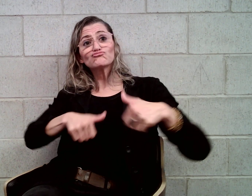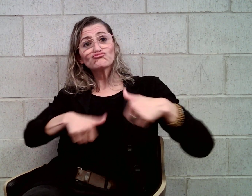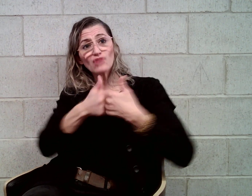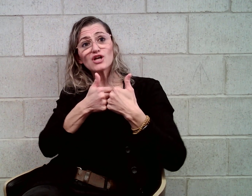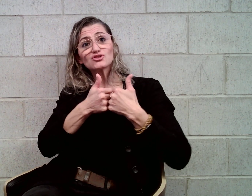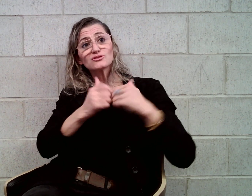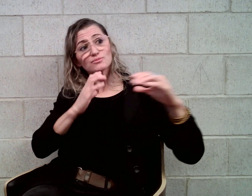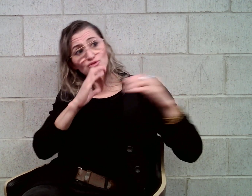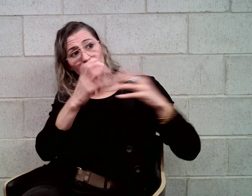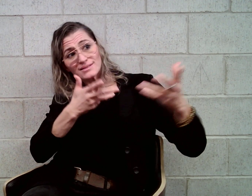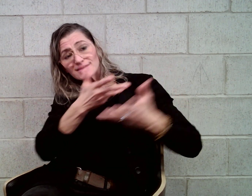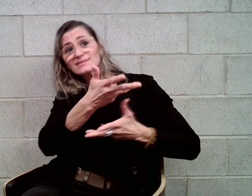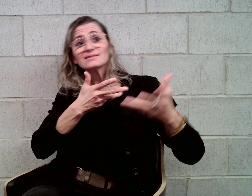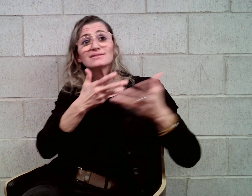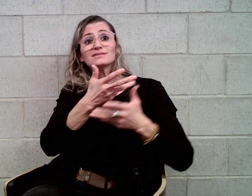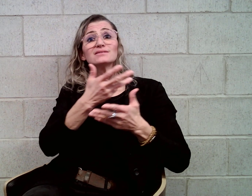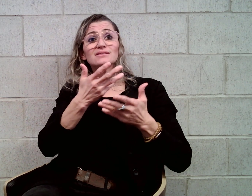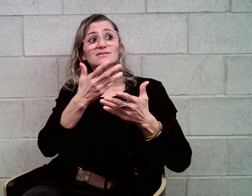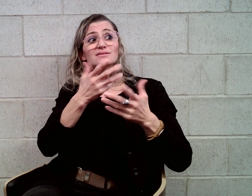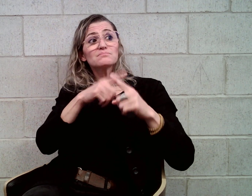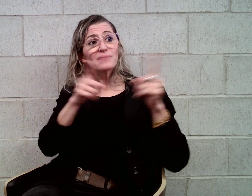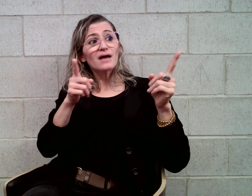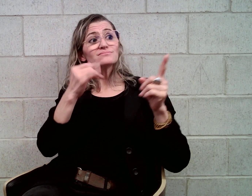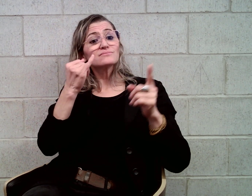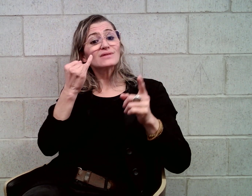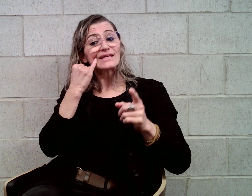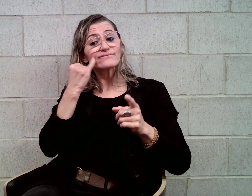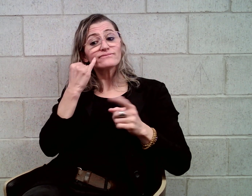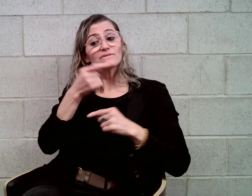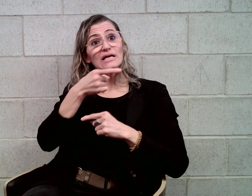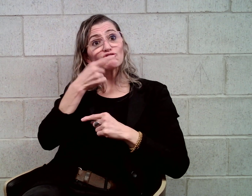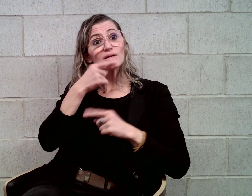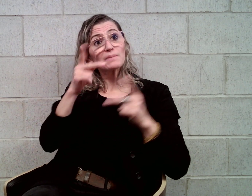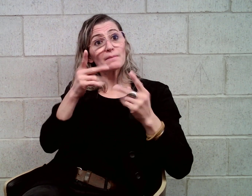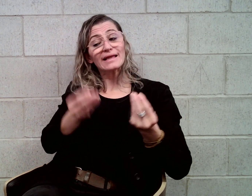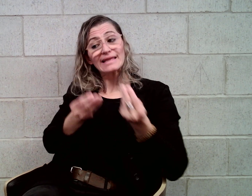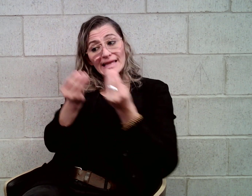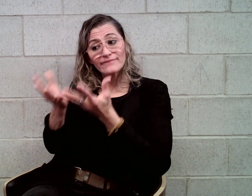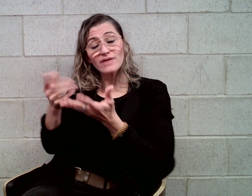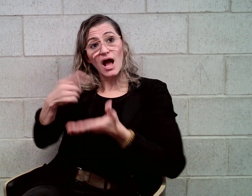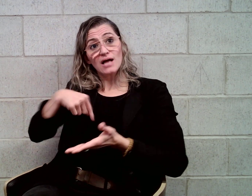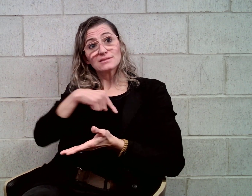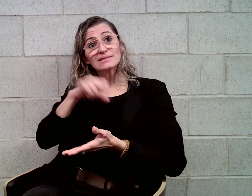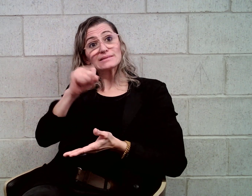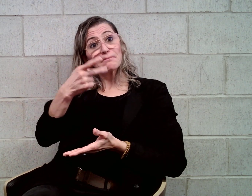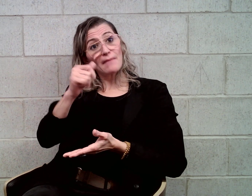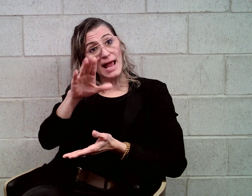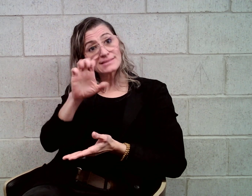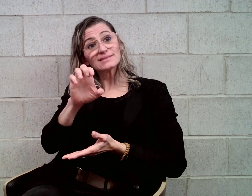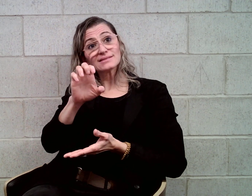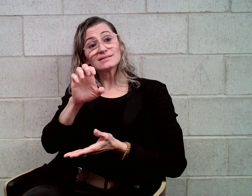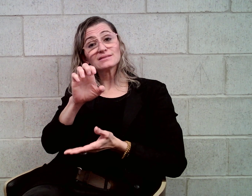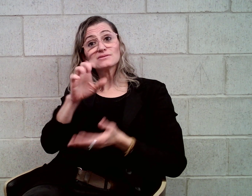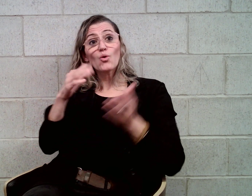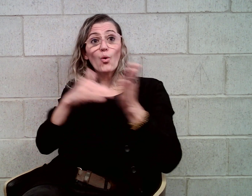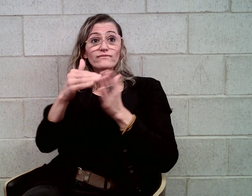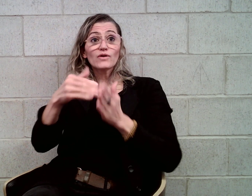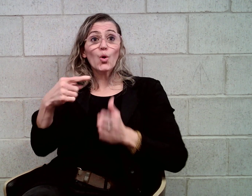from sometimes very opposite worlds, and communication is a challenge always. But when hearing people give us space,